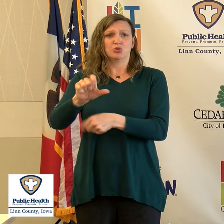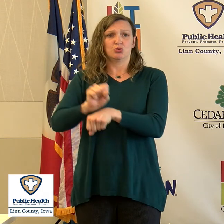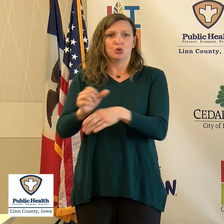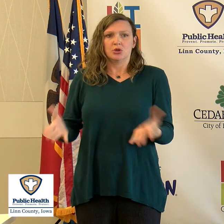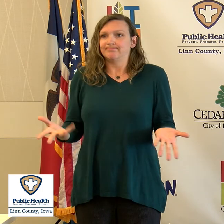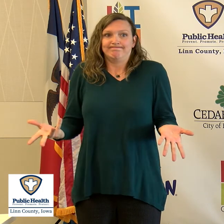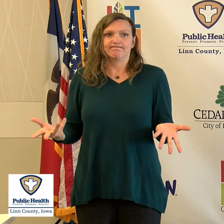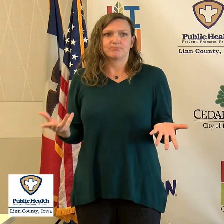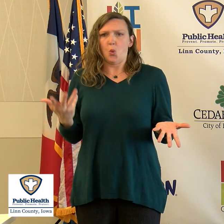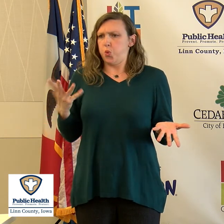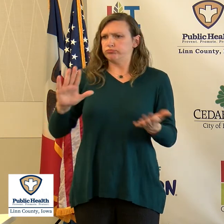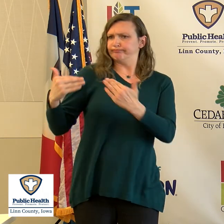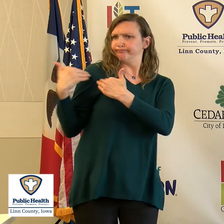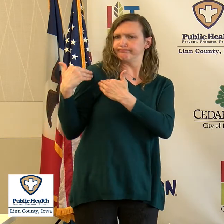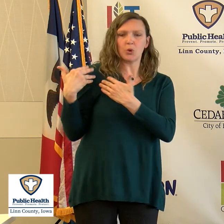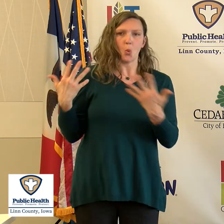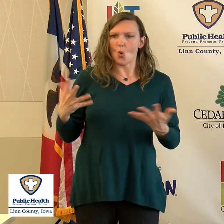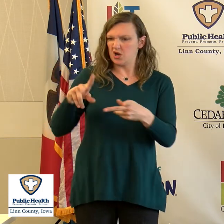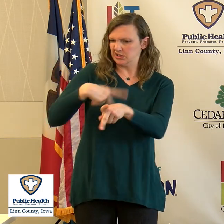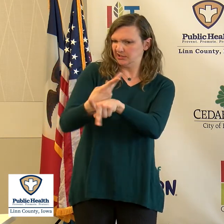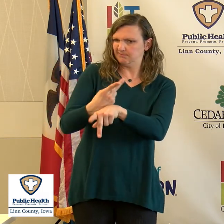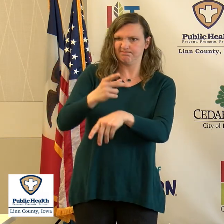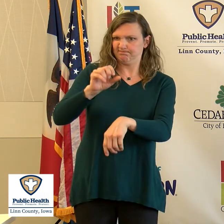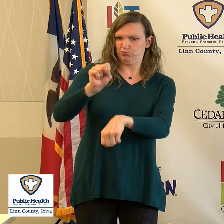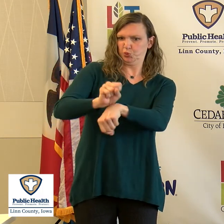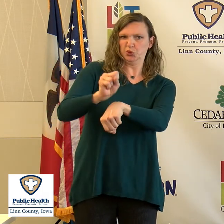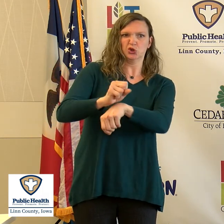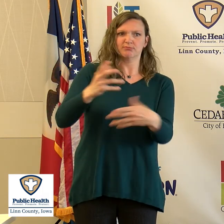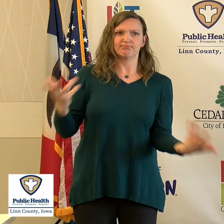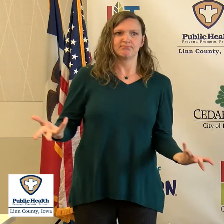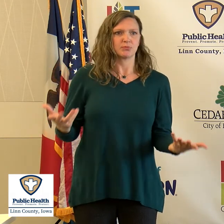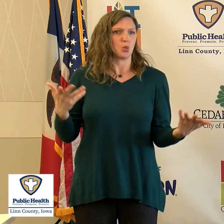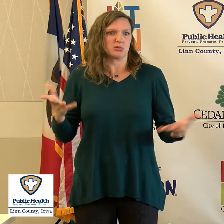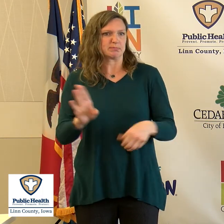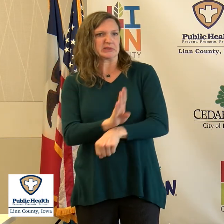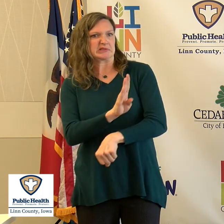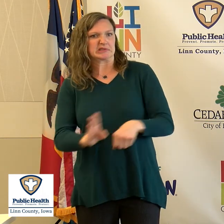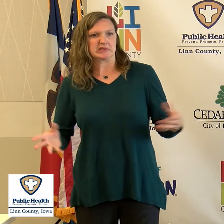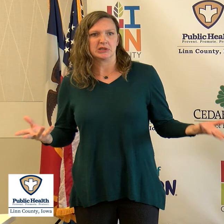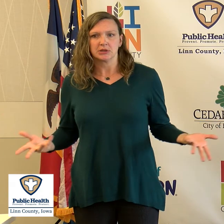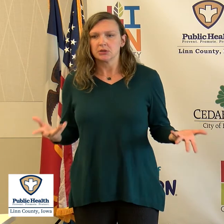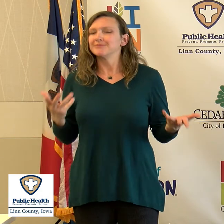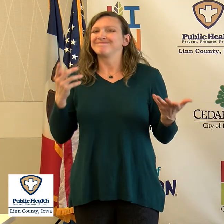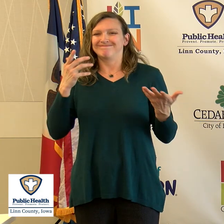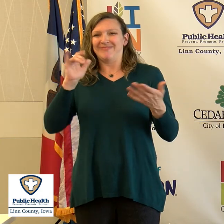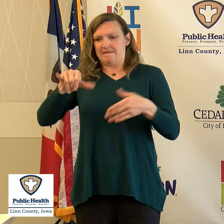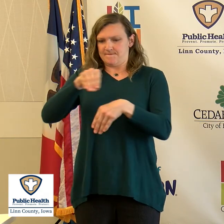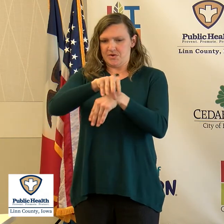do as best we can to provide guidance and